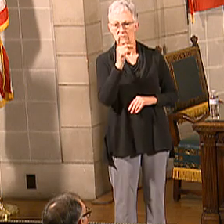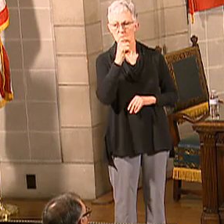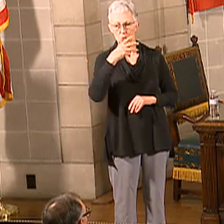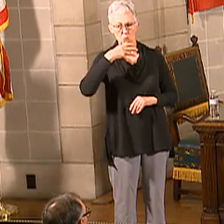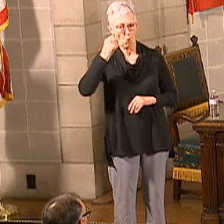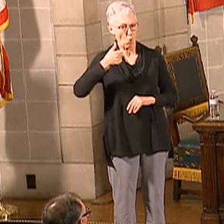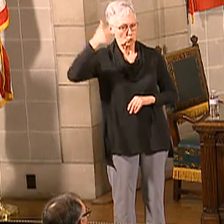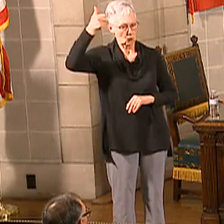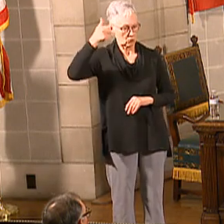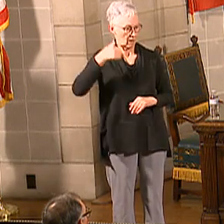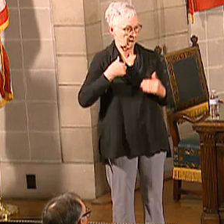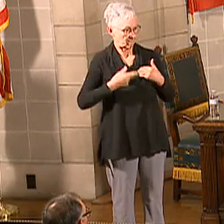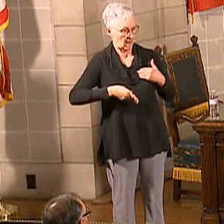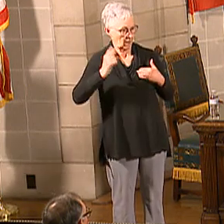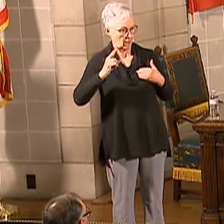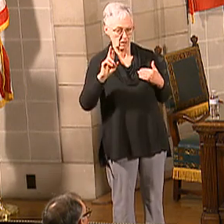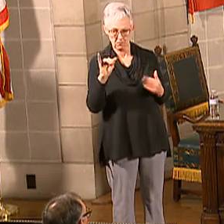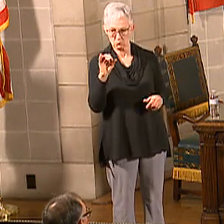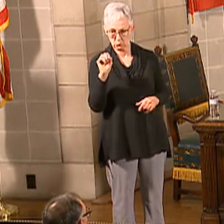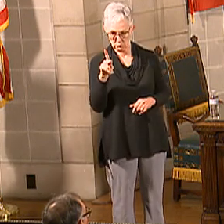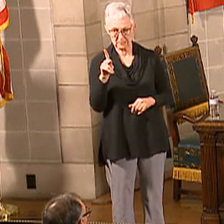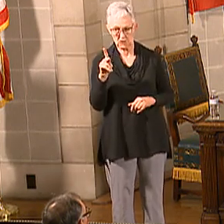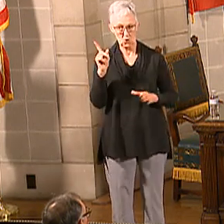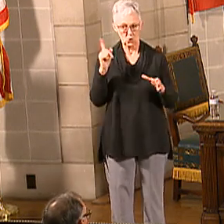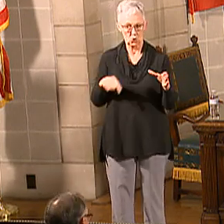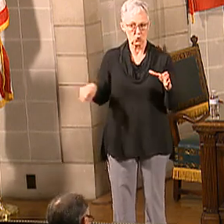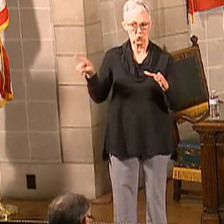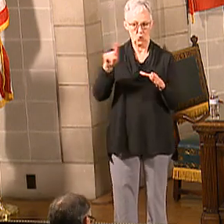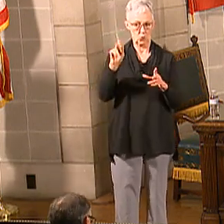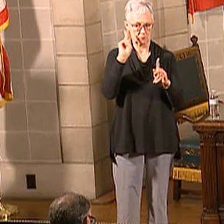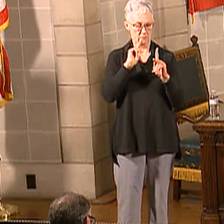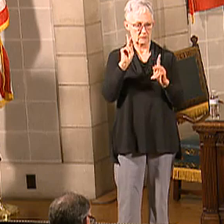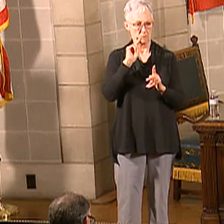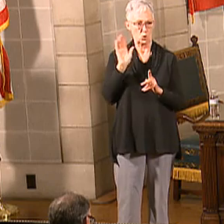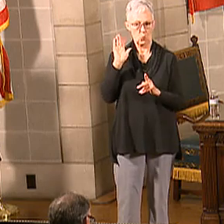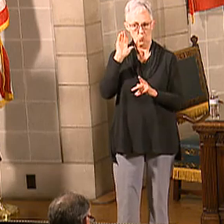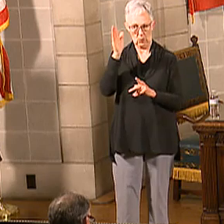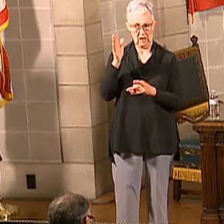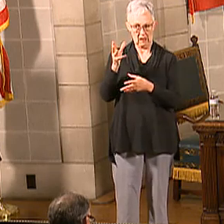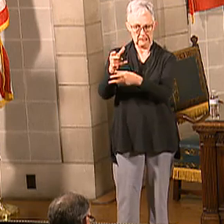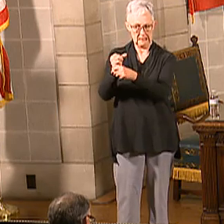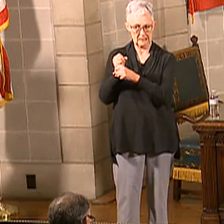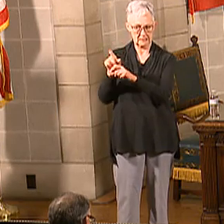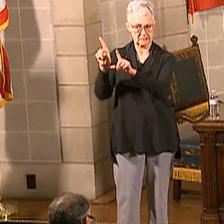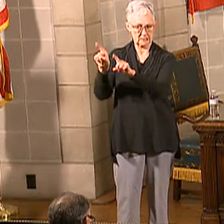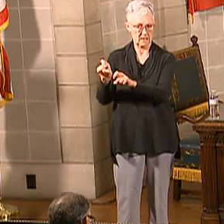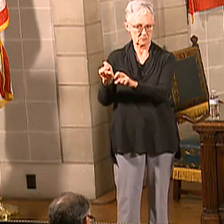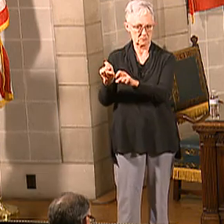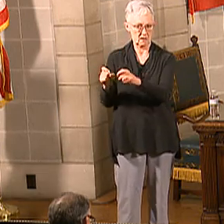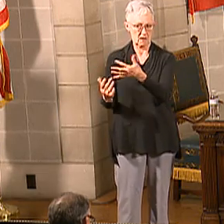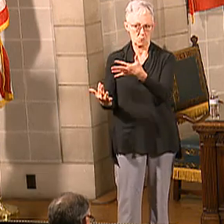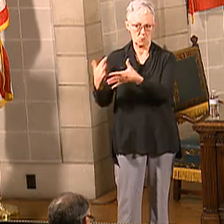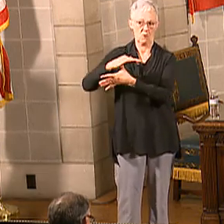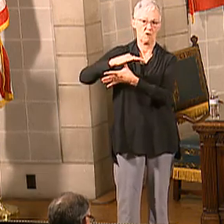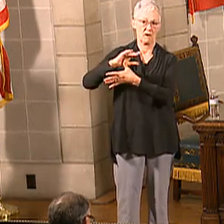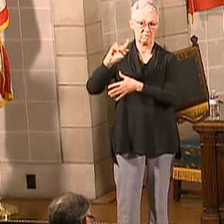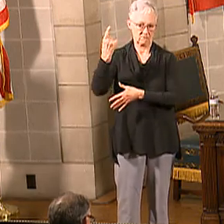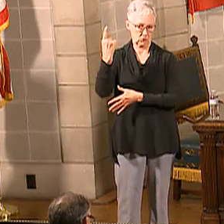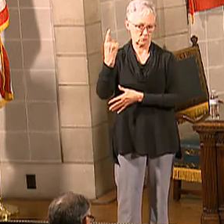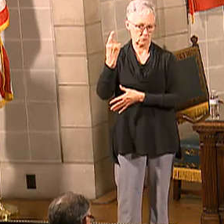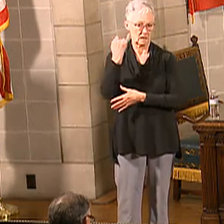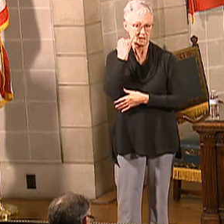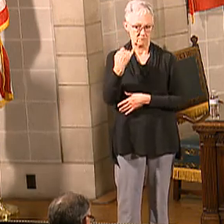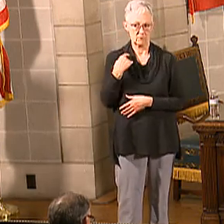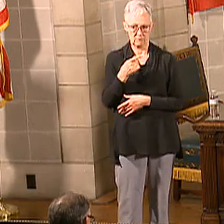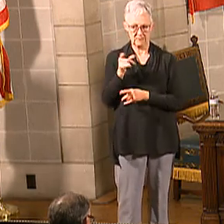These are all people that will be prioritized as far as getting those tests as we continue to expand them. So